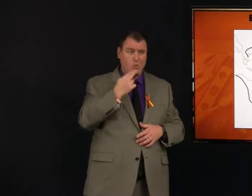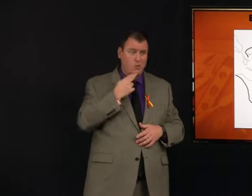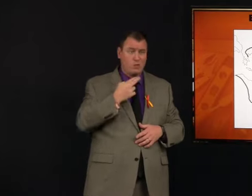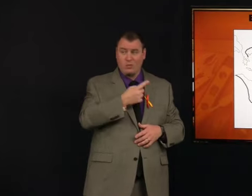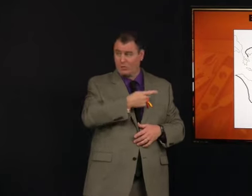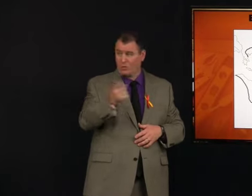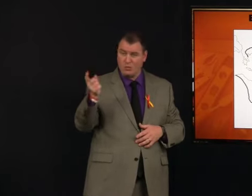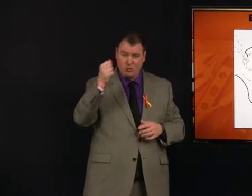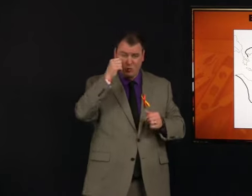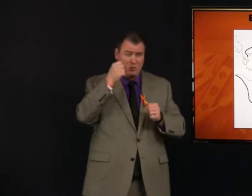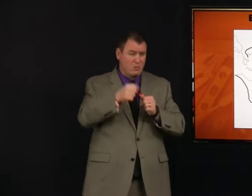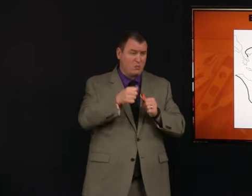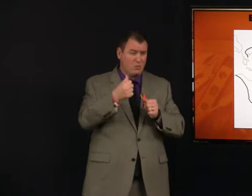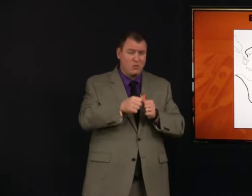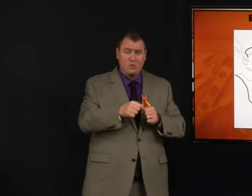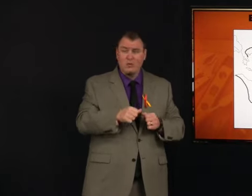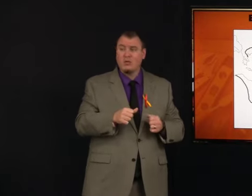You know, like remember during